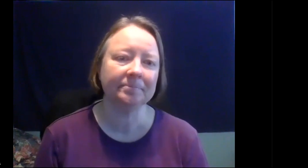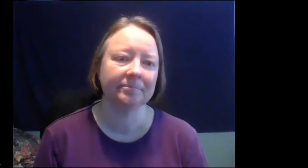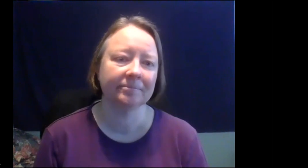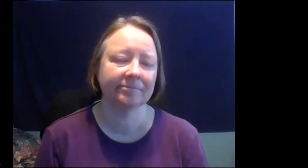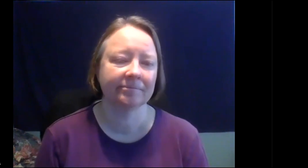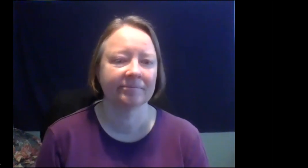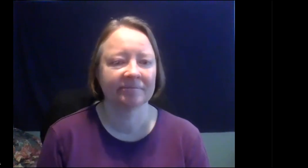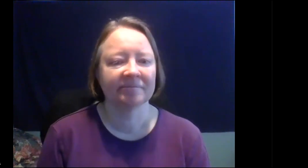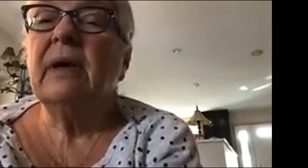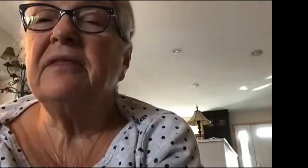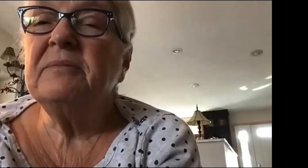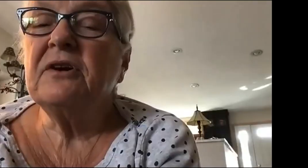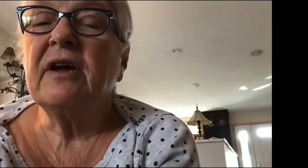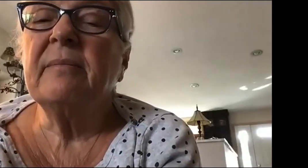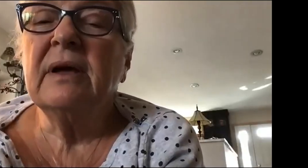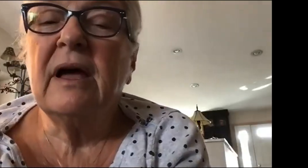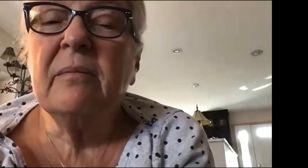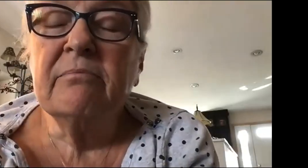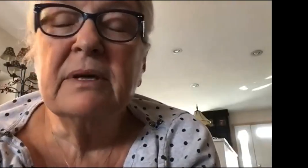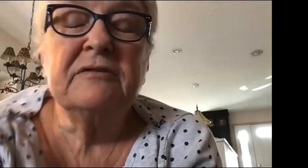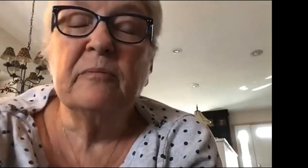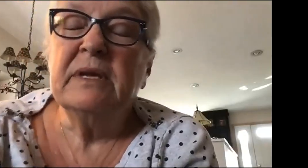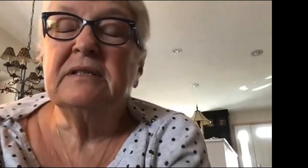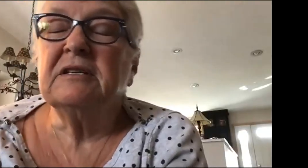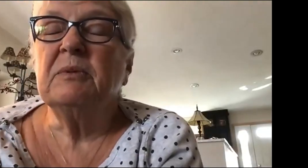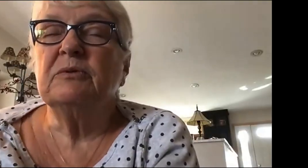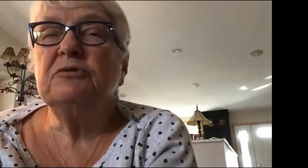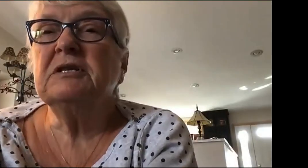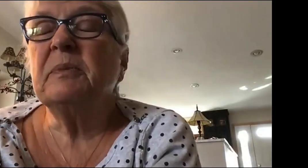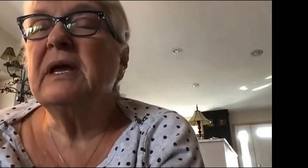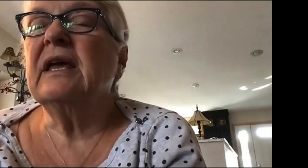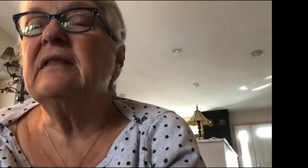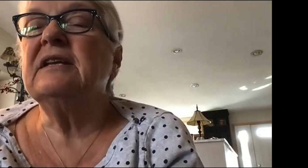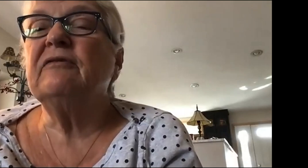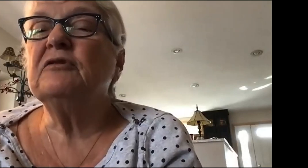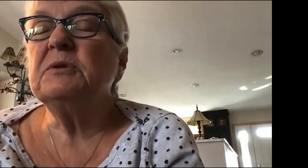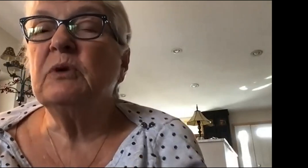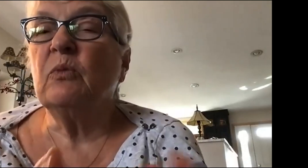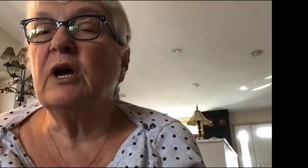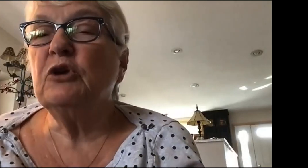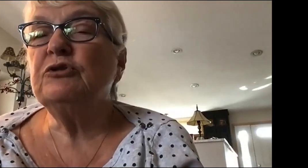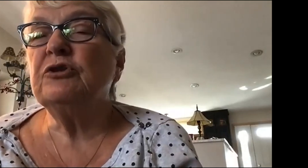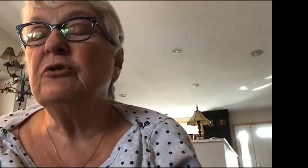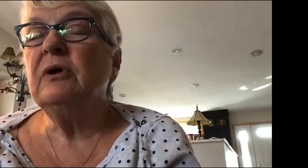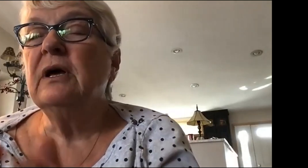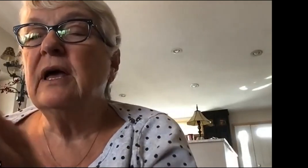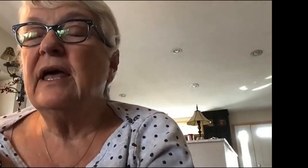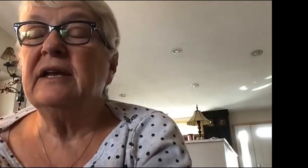Mhm. Beth, then I'm sorry, I must have missed this, but would you explain again the difference between what you do and a